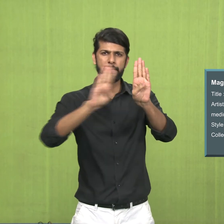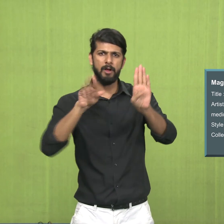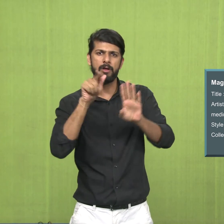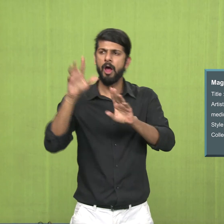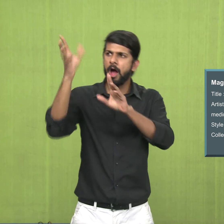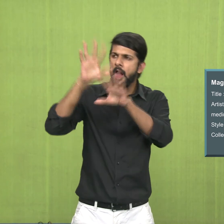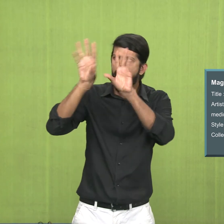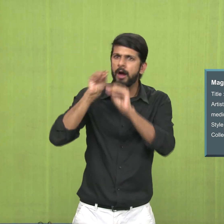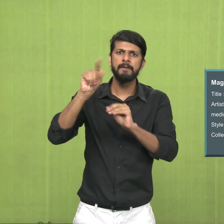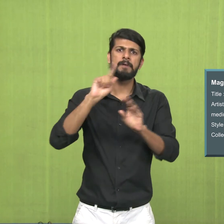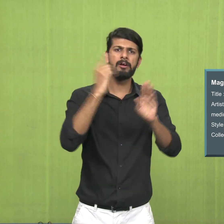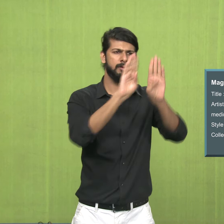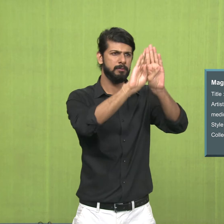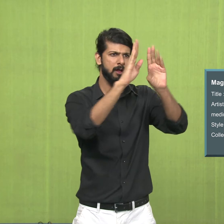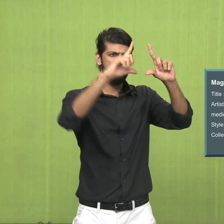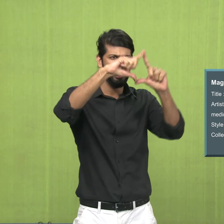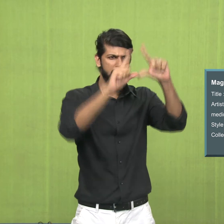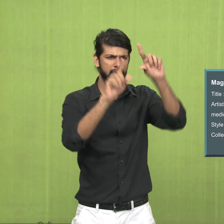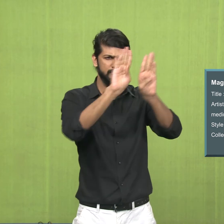or the cubism technique.